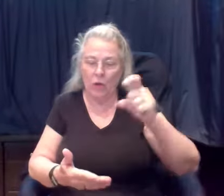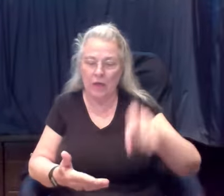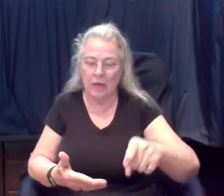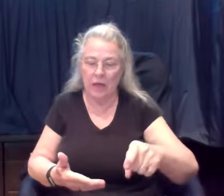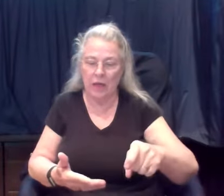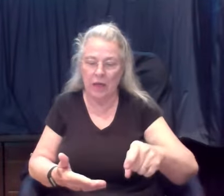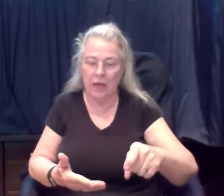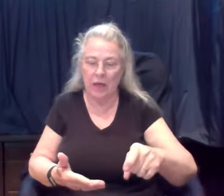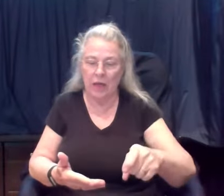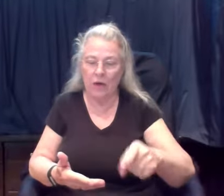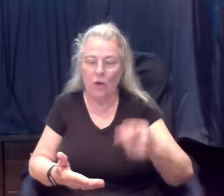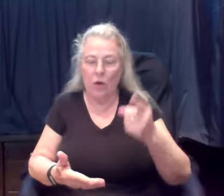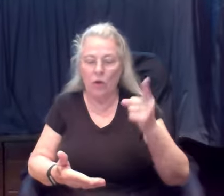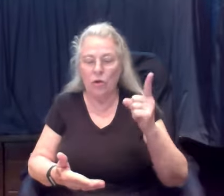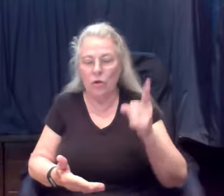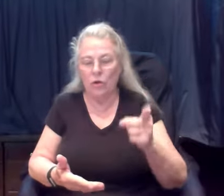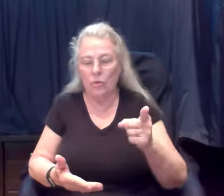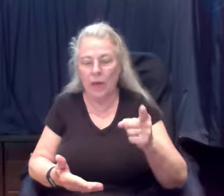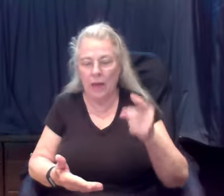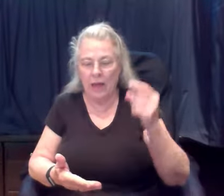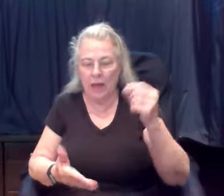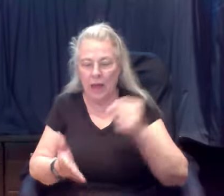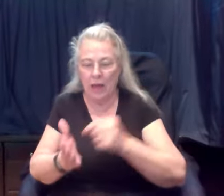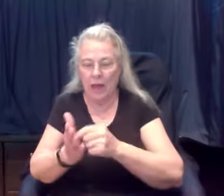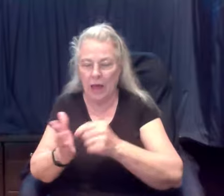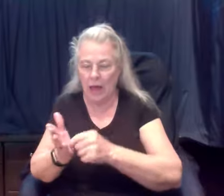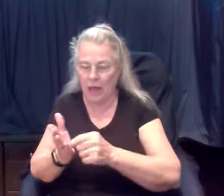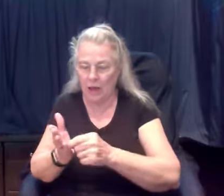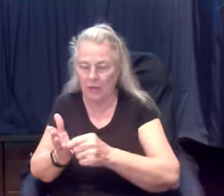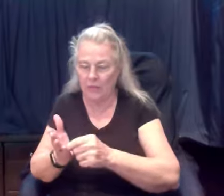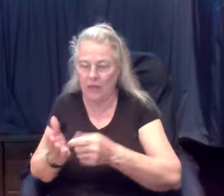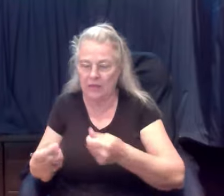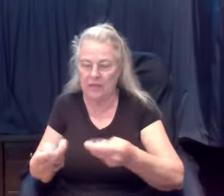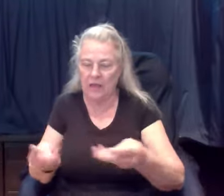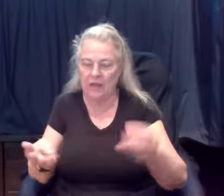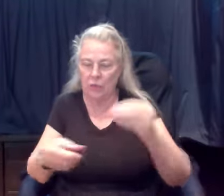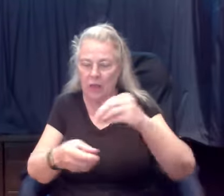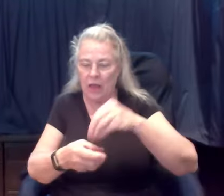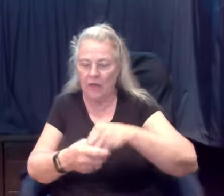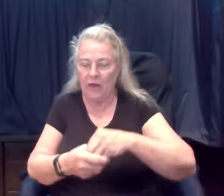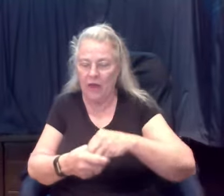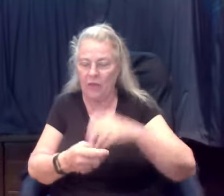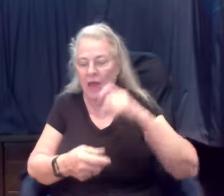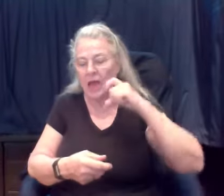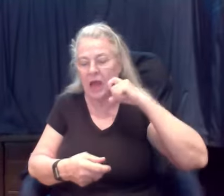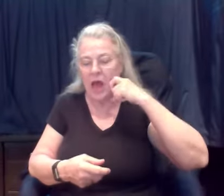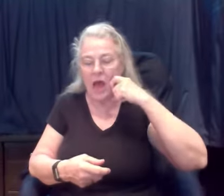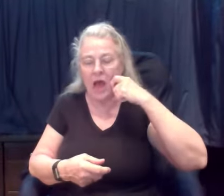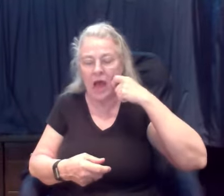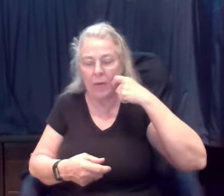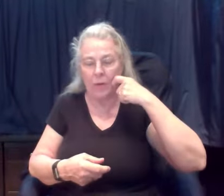need. You may count the seeds within the apple.